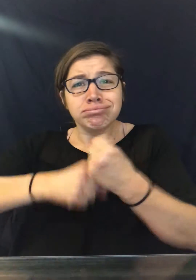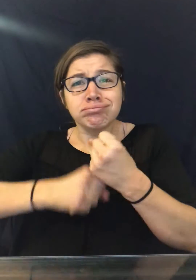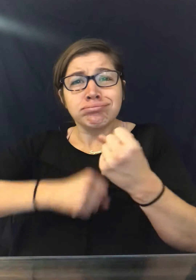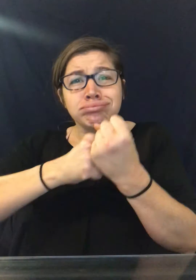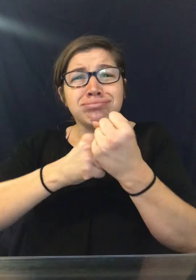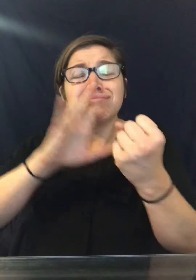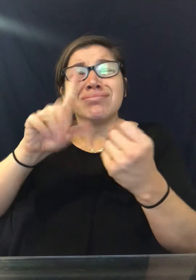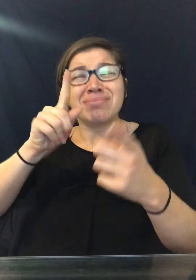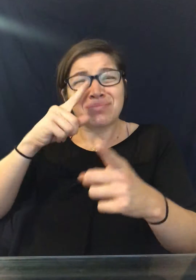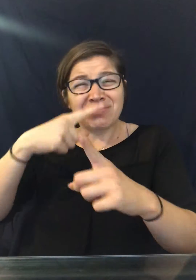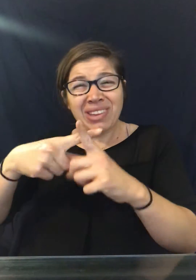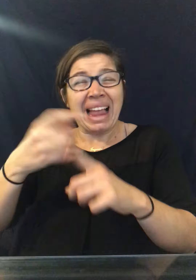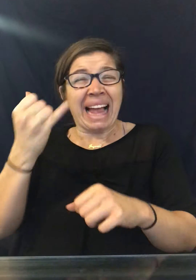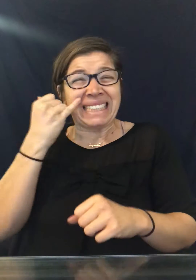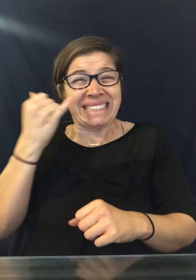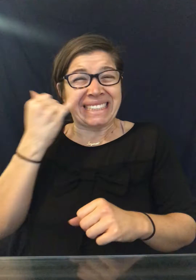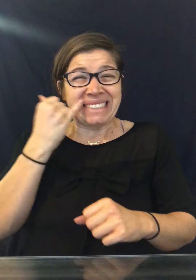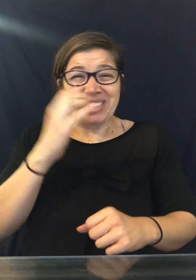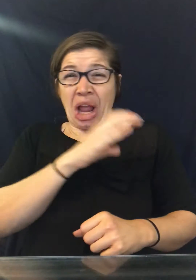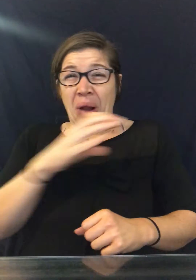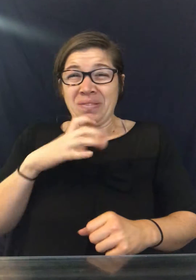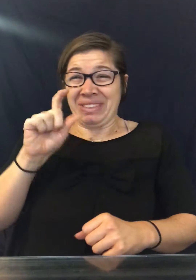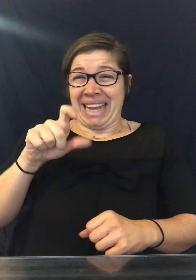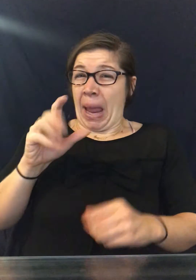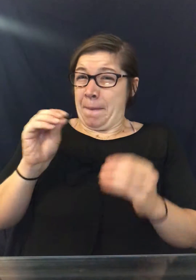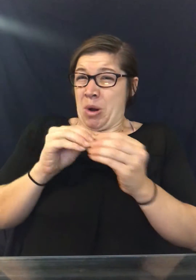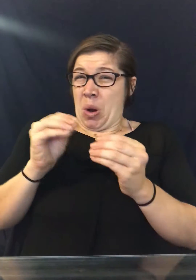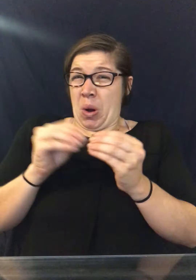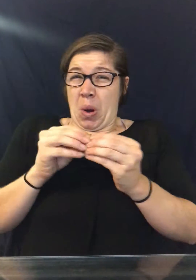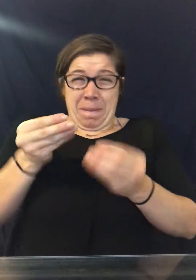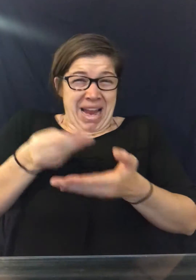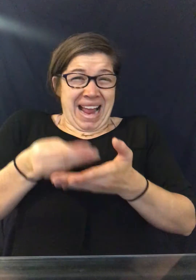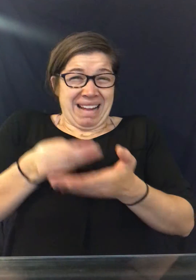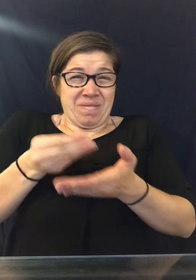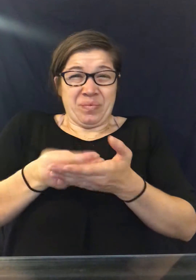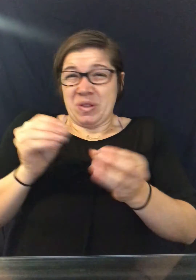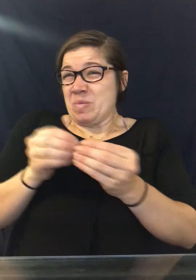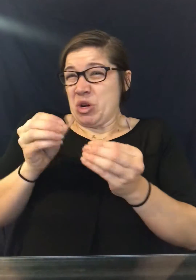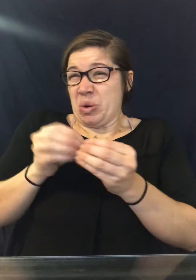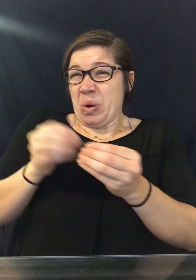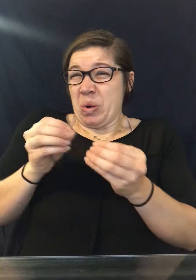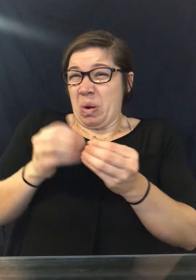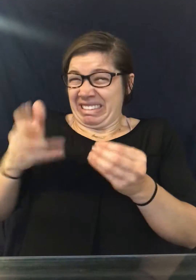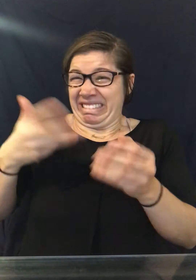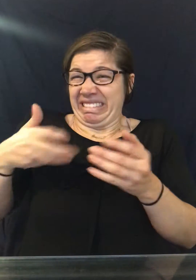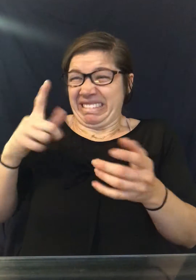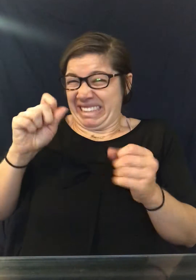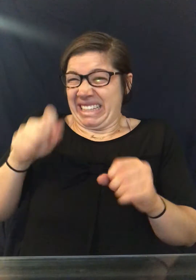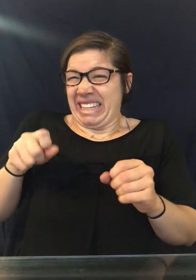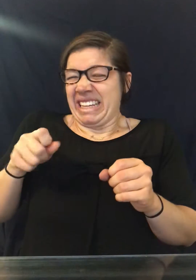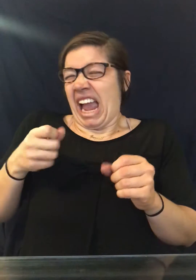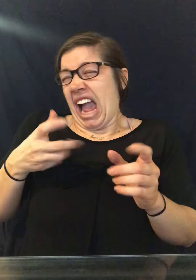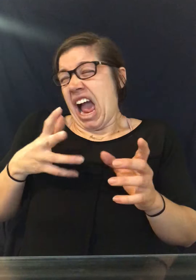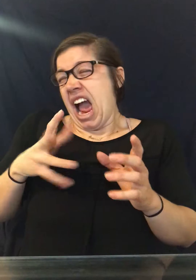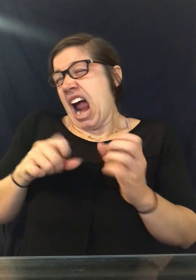the Necessary and Proper Clause, aka the Elastic Clause. So if you haven't checked out